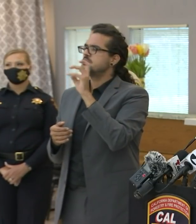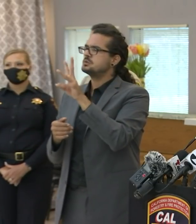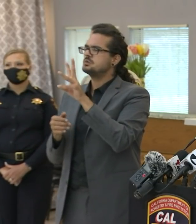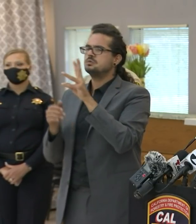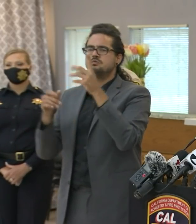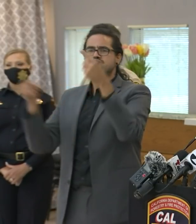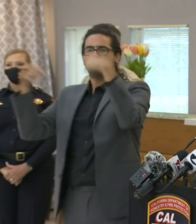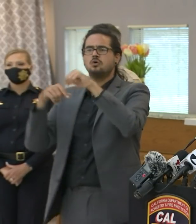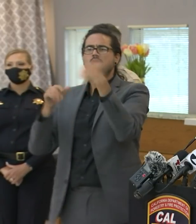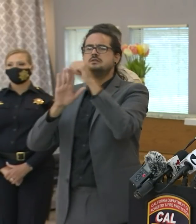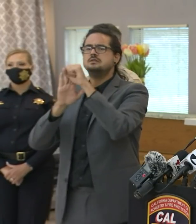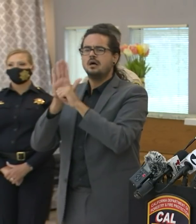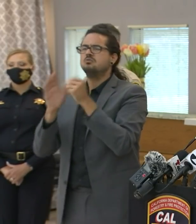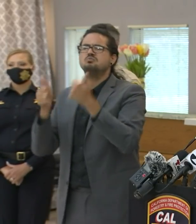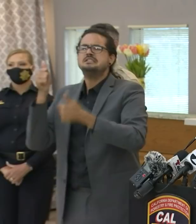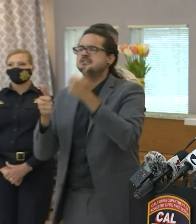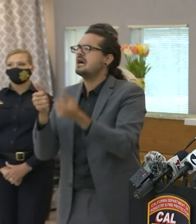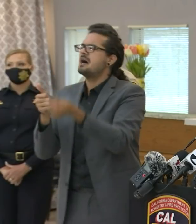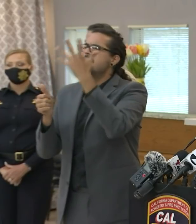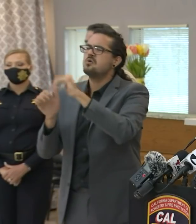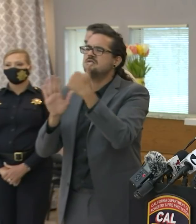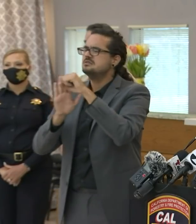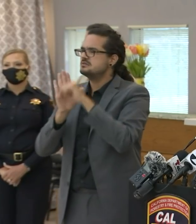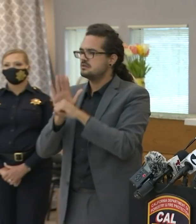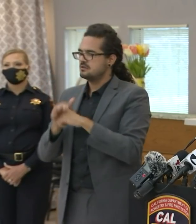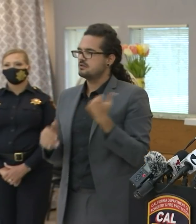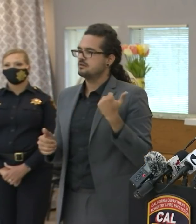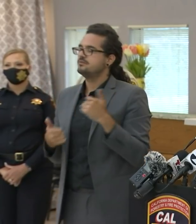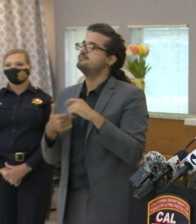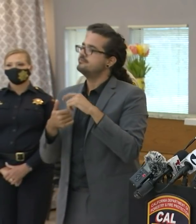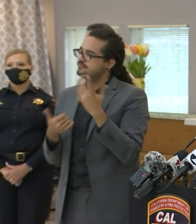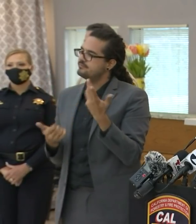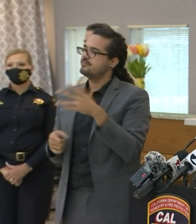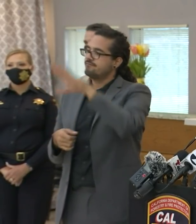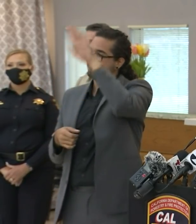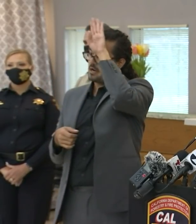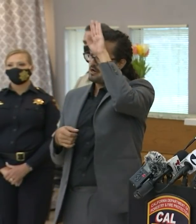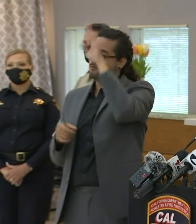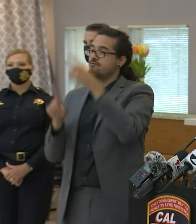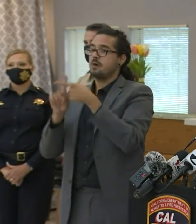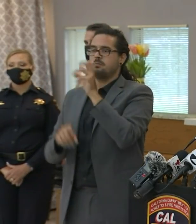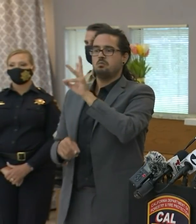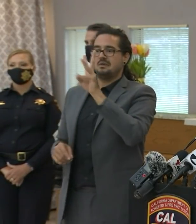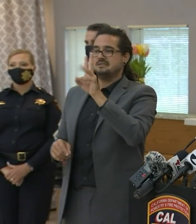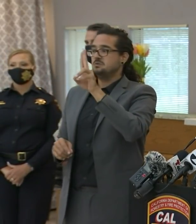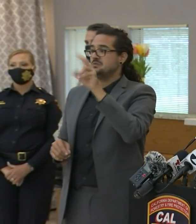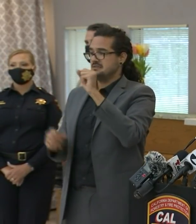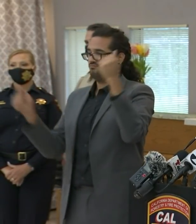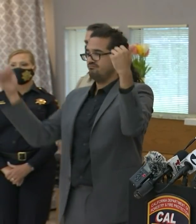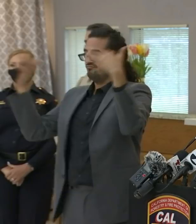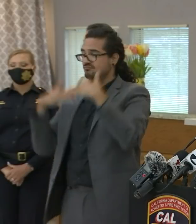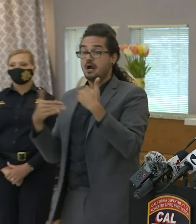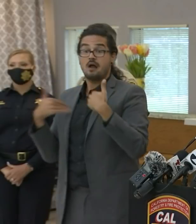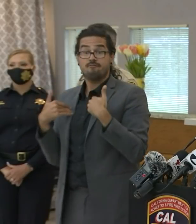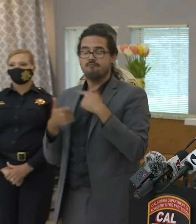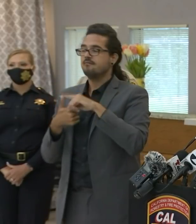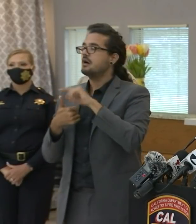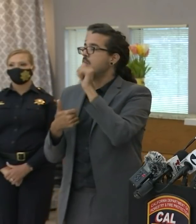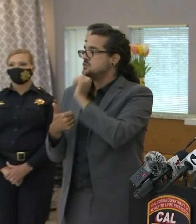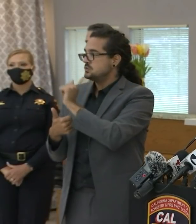Yeah, so we know there's firefighting crews coming from all over the western U.S. I think we have crews here already from Arizona, and that will